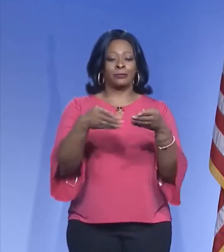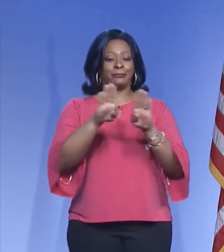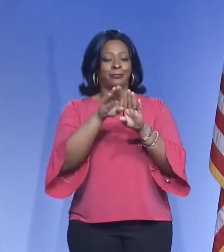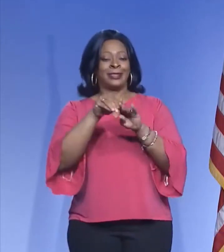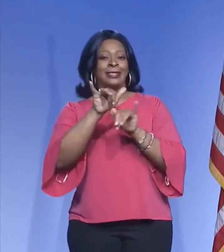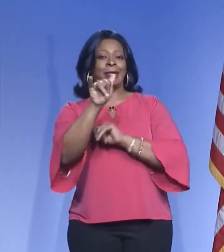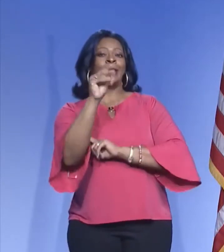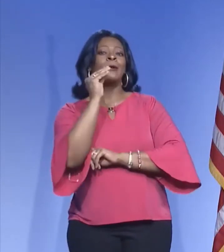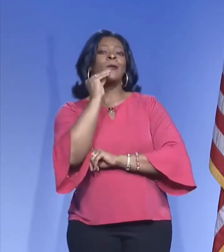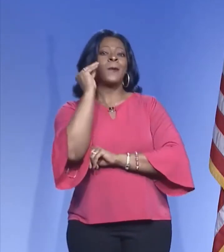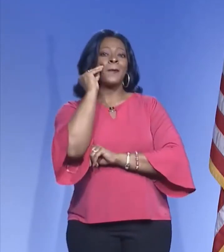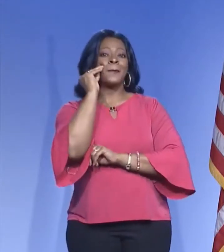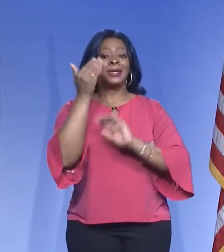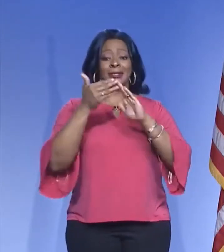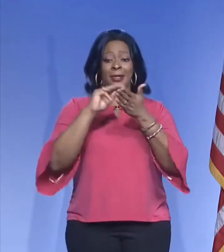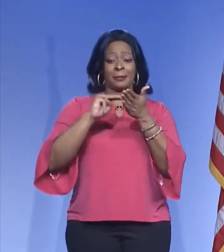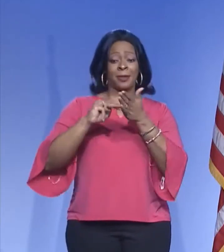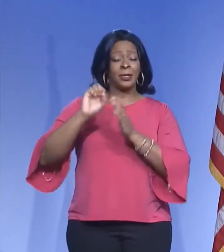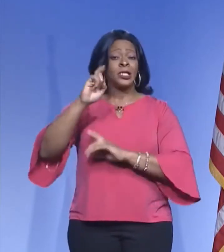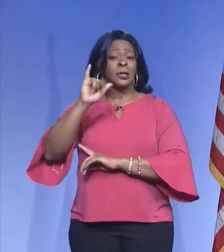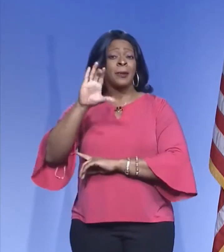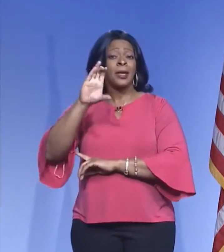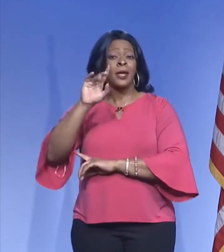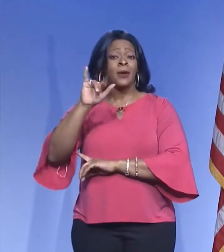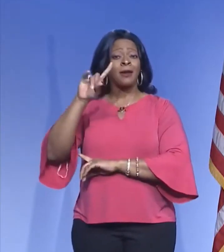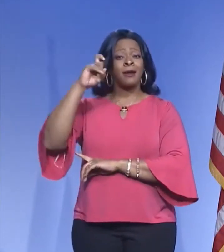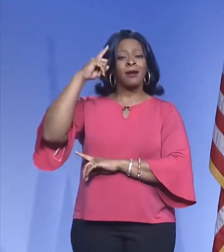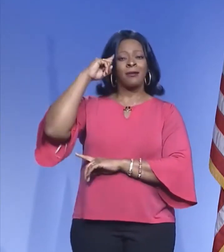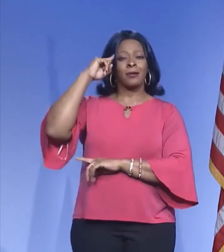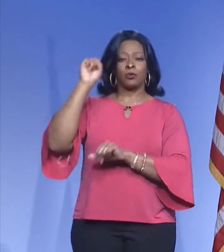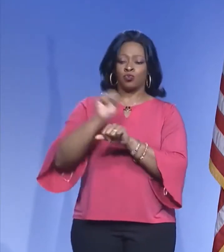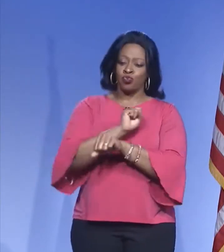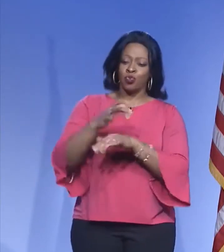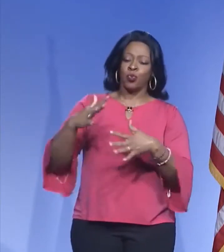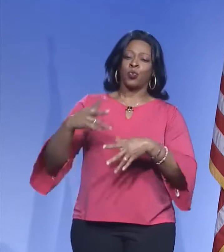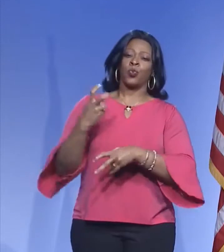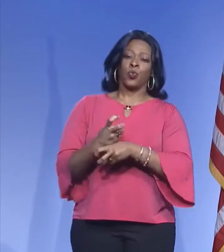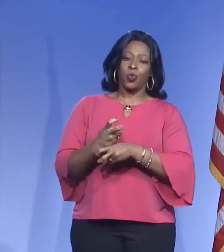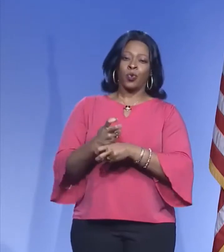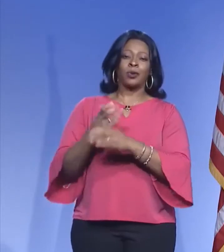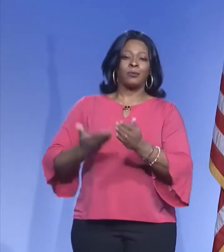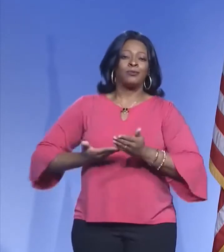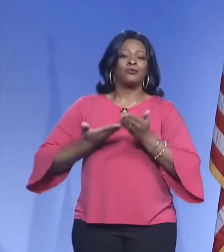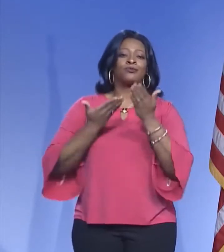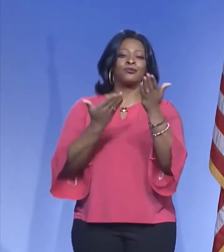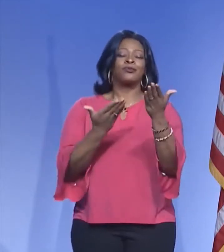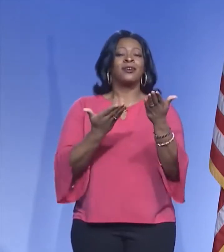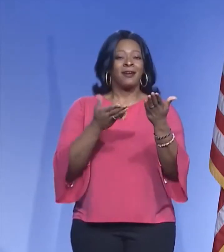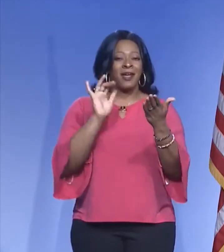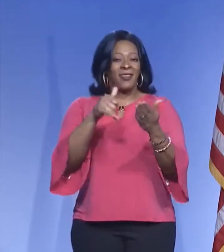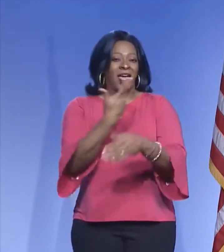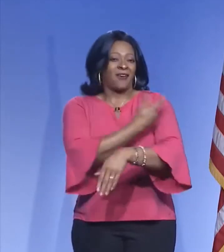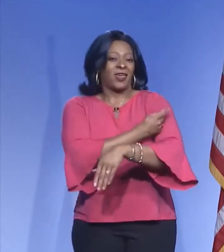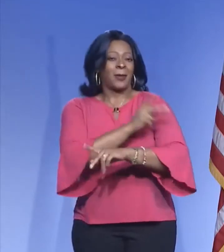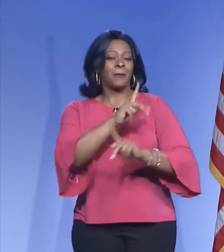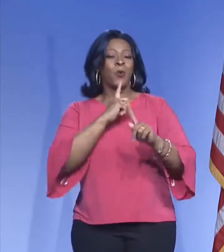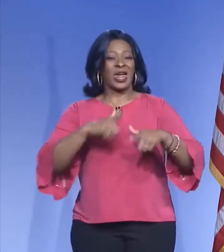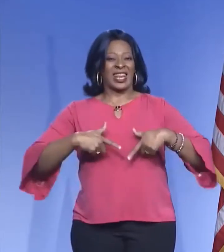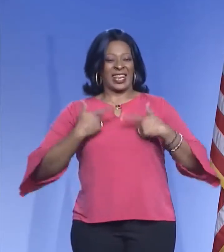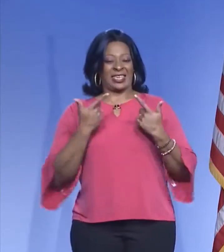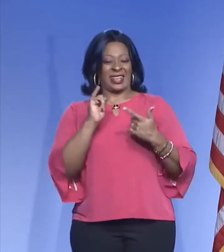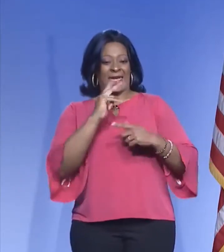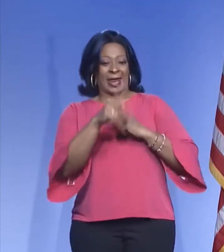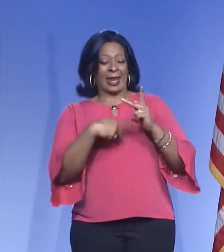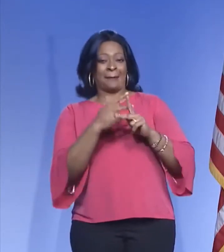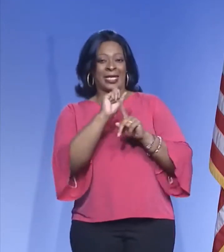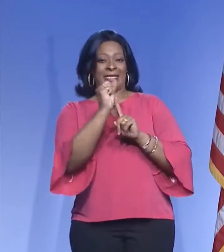Memphis and Shelby County government have worked hard to bring vaccine access to homebound seniors and to adults living with